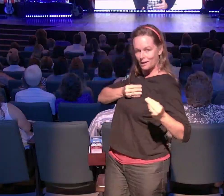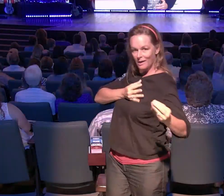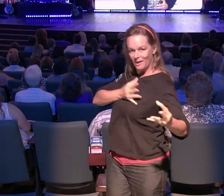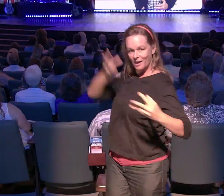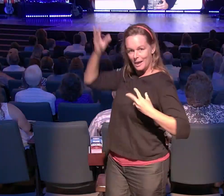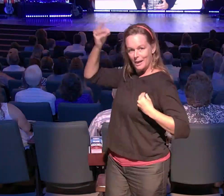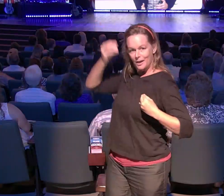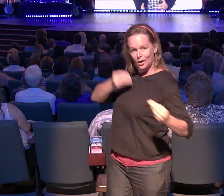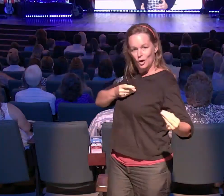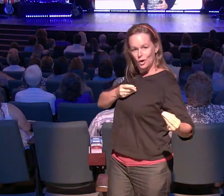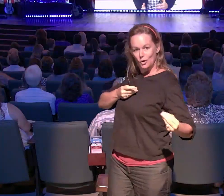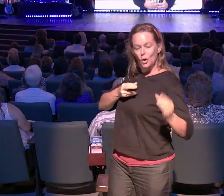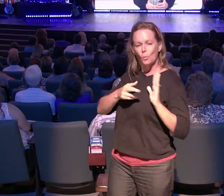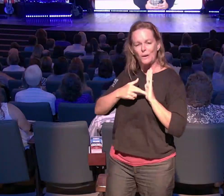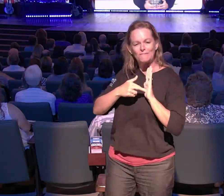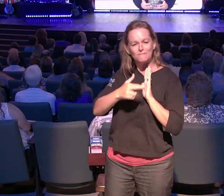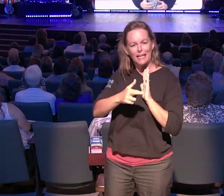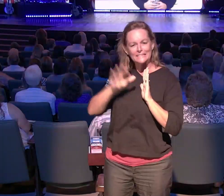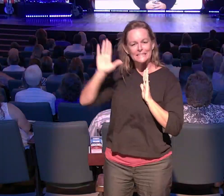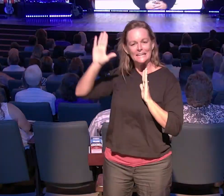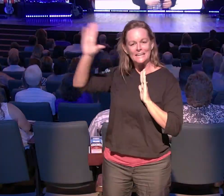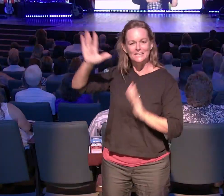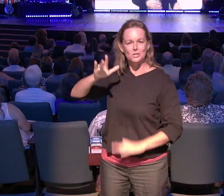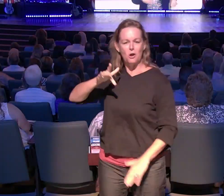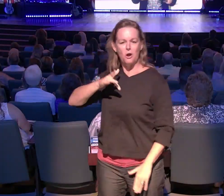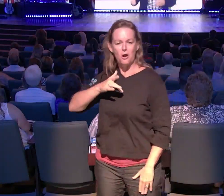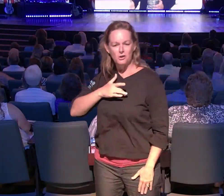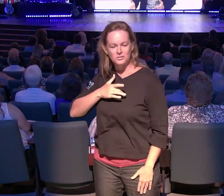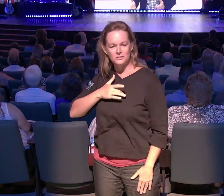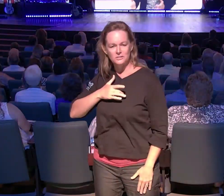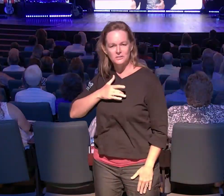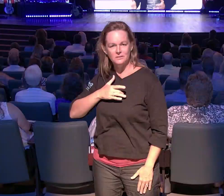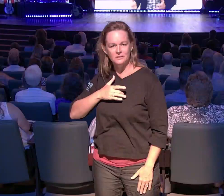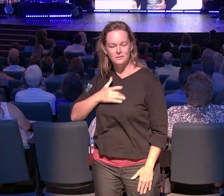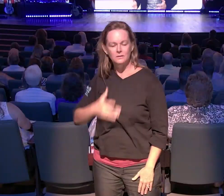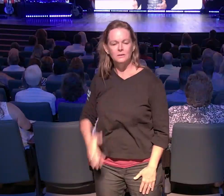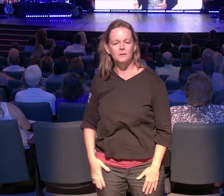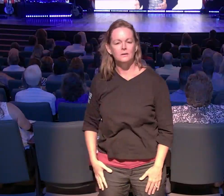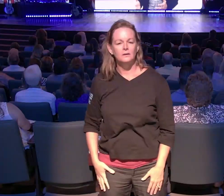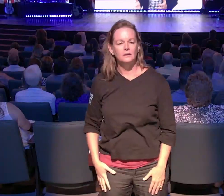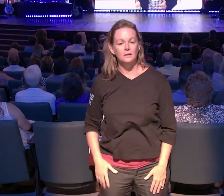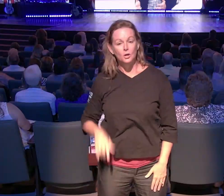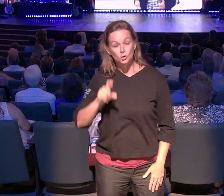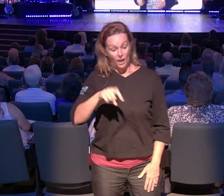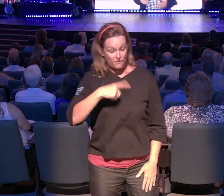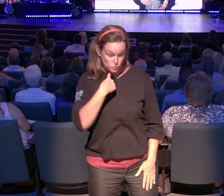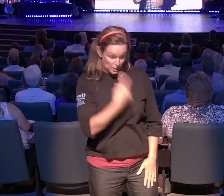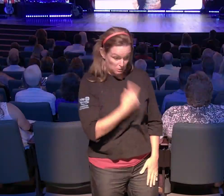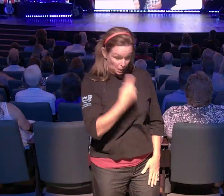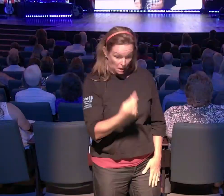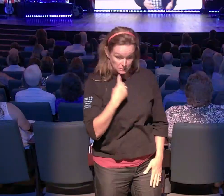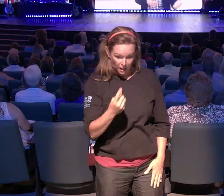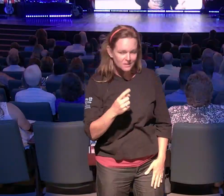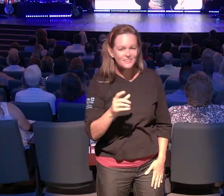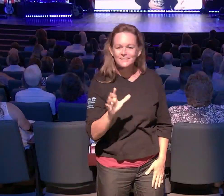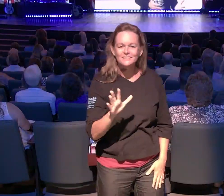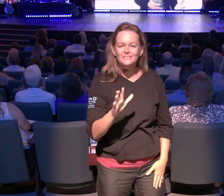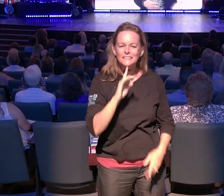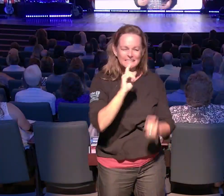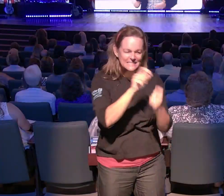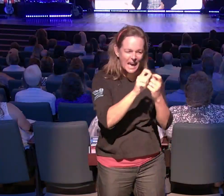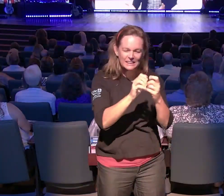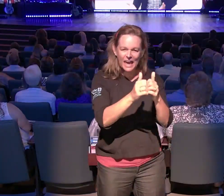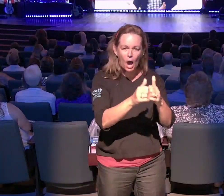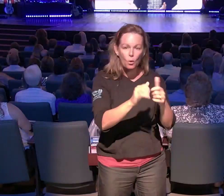children of God." Notice that He doesn't tell us in that verse how to become the children of God. He simply tells us that the children of God are, in